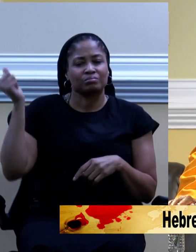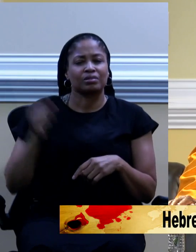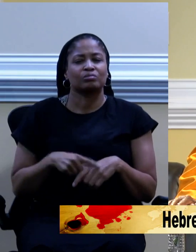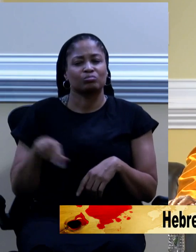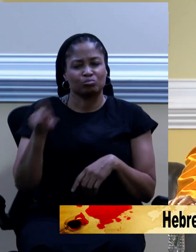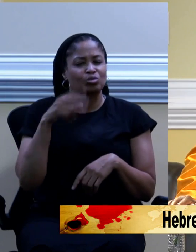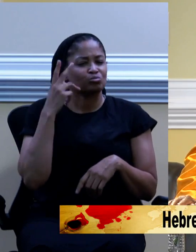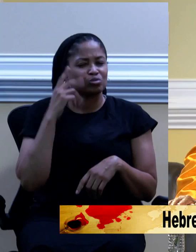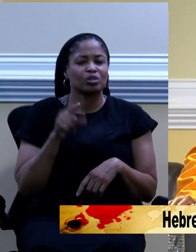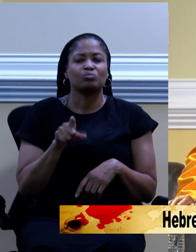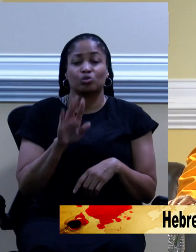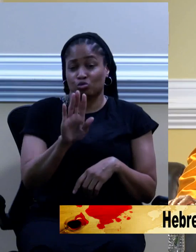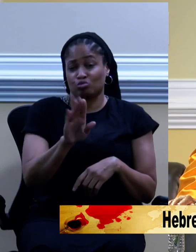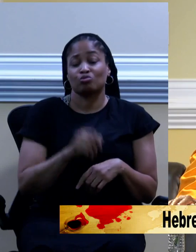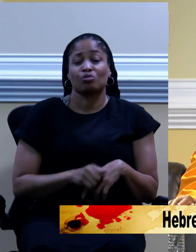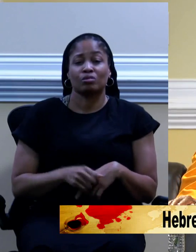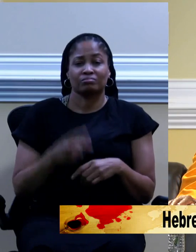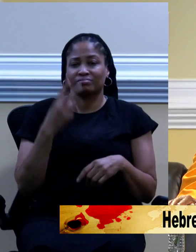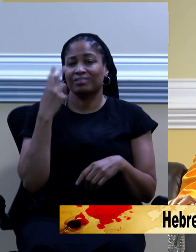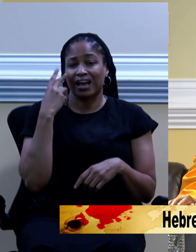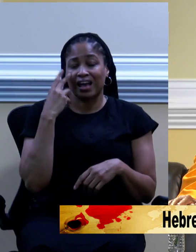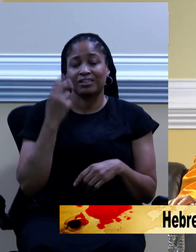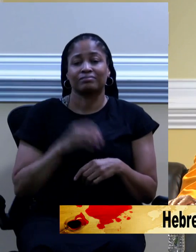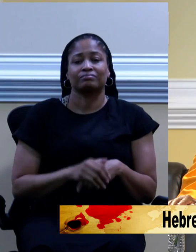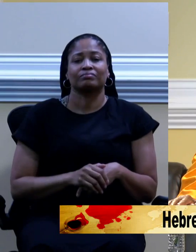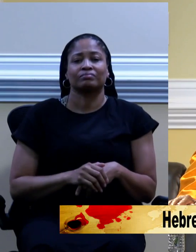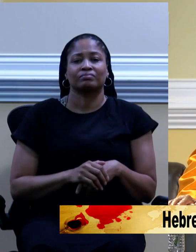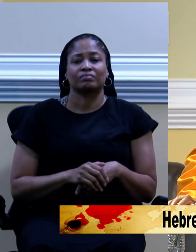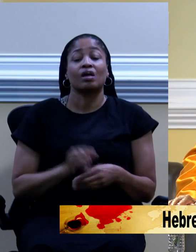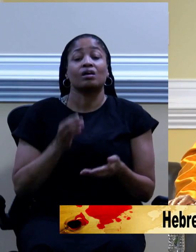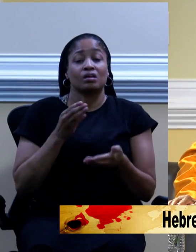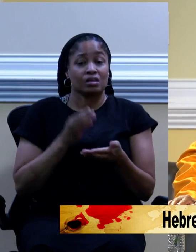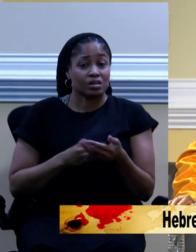So can't nobody take it away from me, because somebody's going to try to take this away from you.